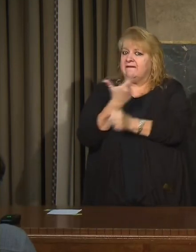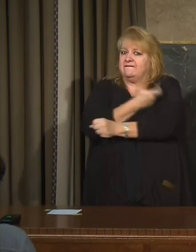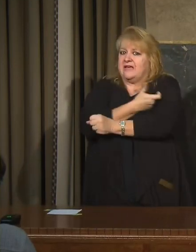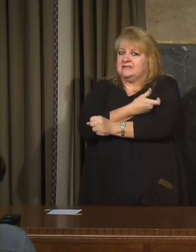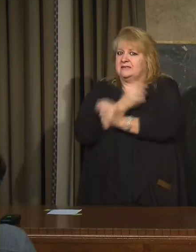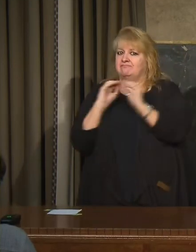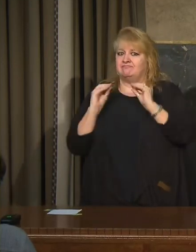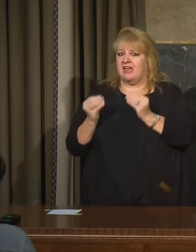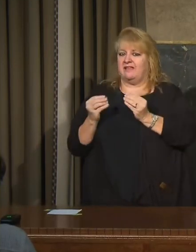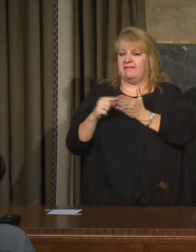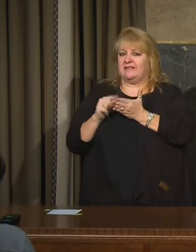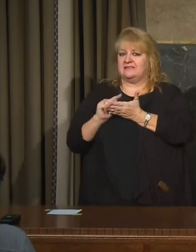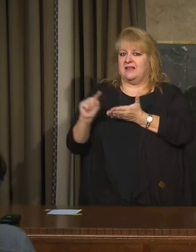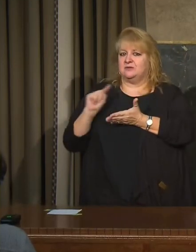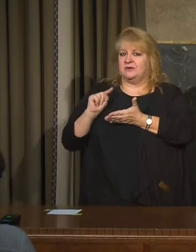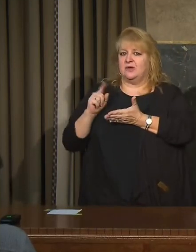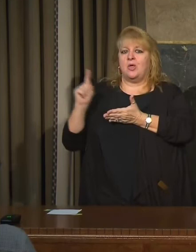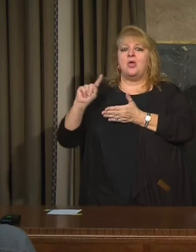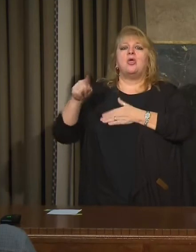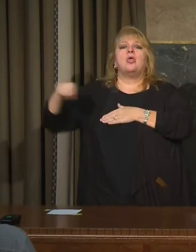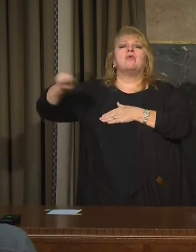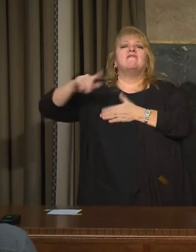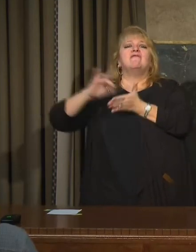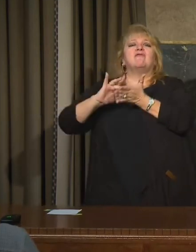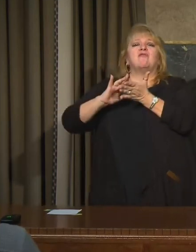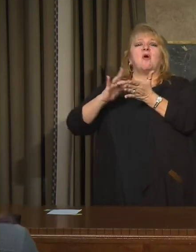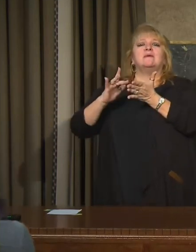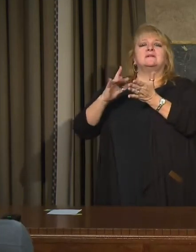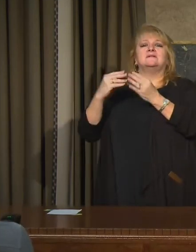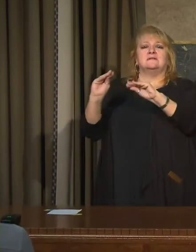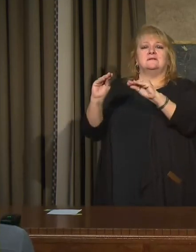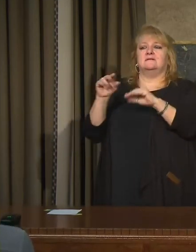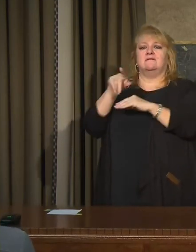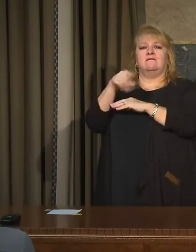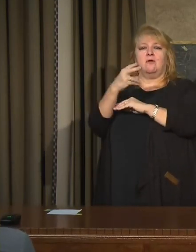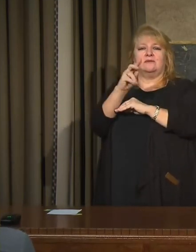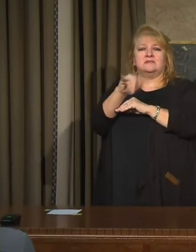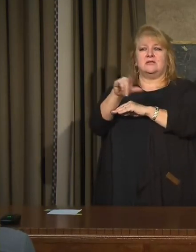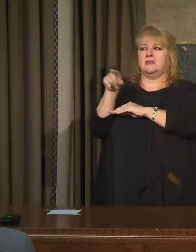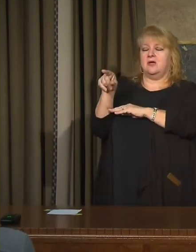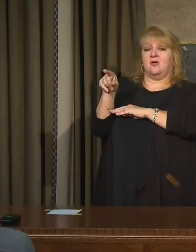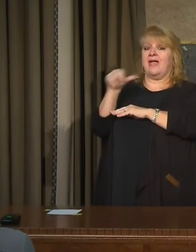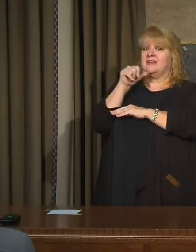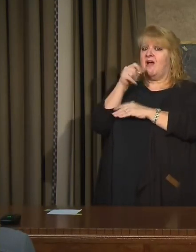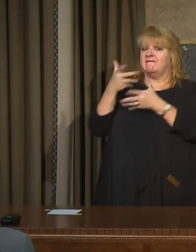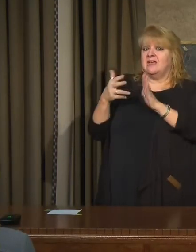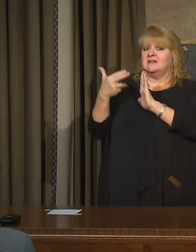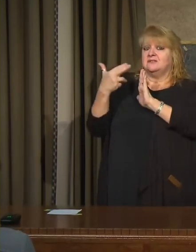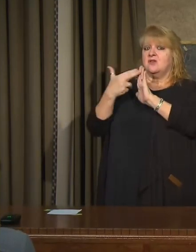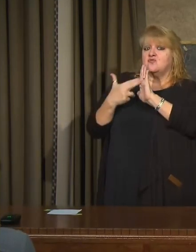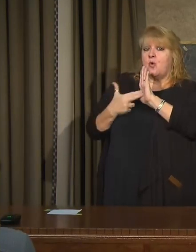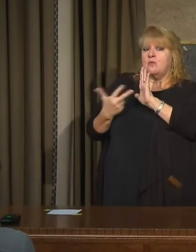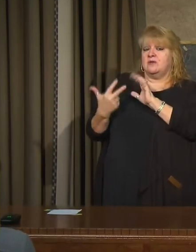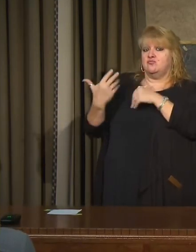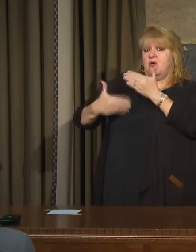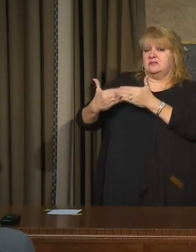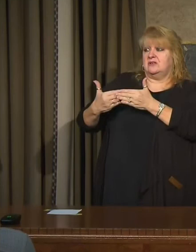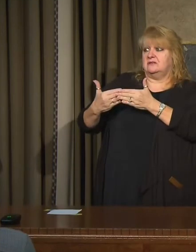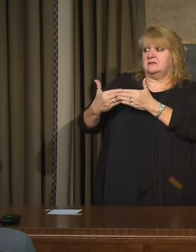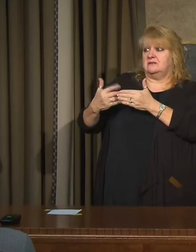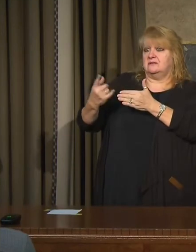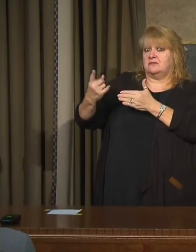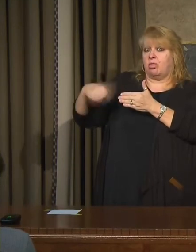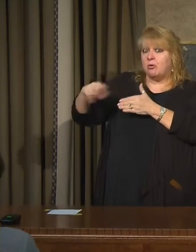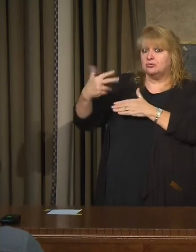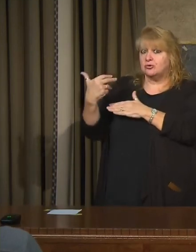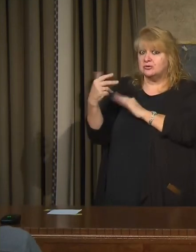no pharmacies in those parishes that had actually finished the enrollment process. So our first goal is